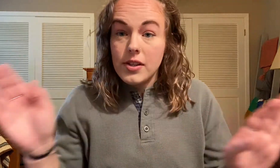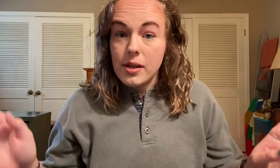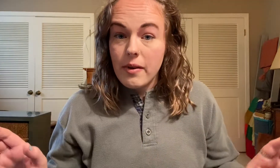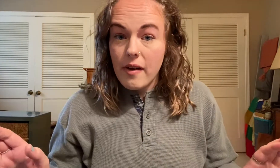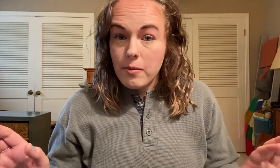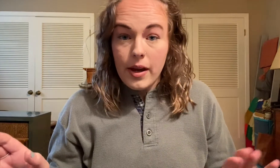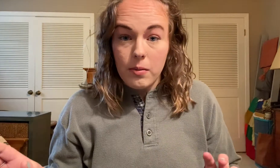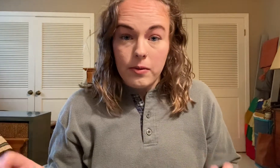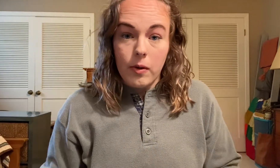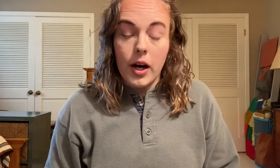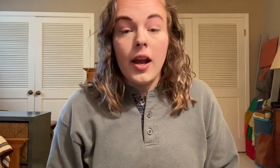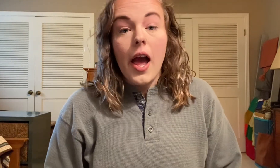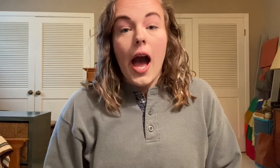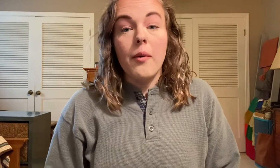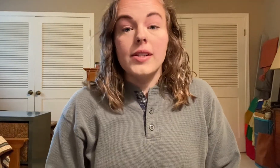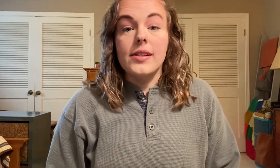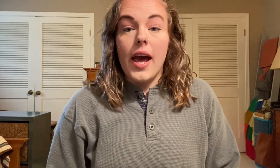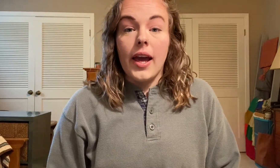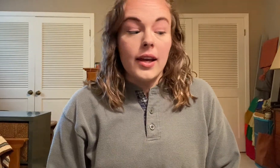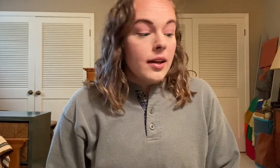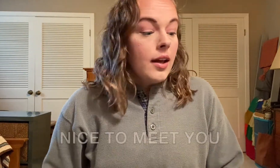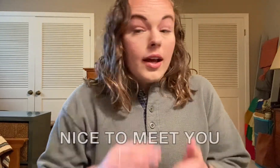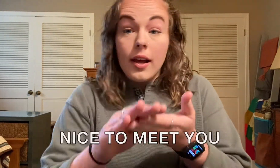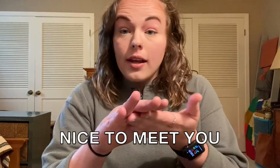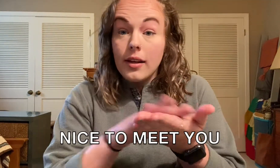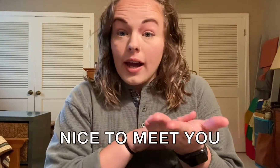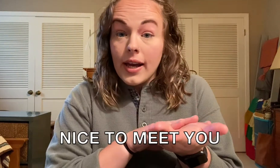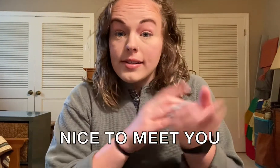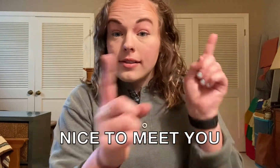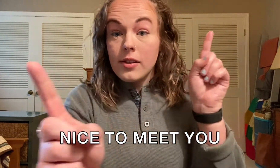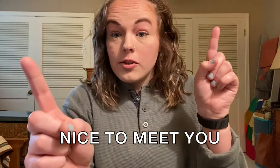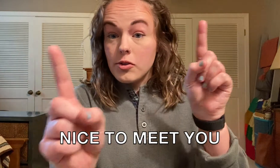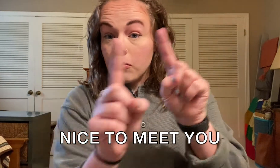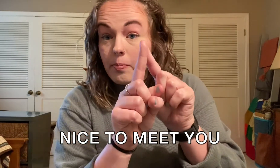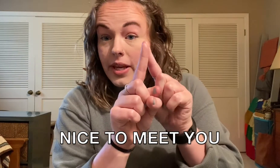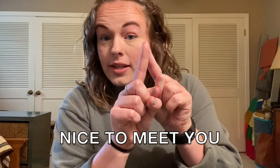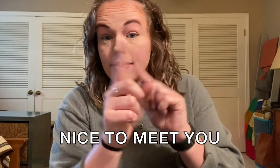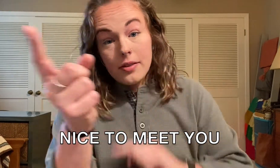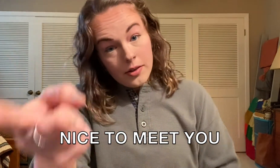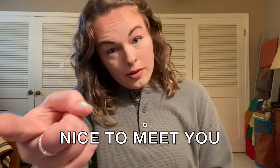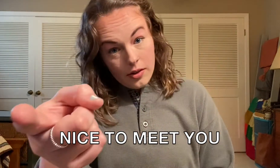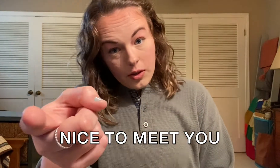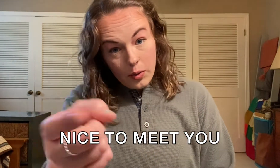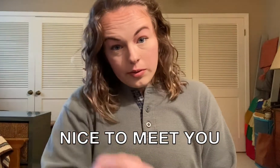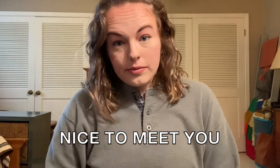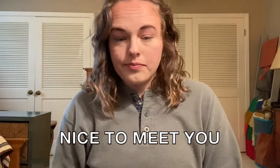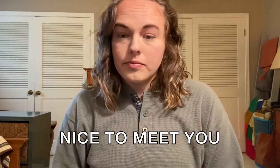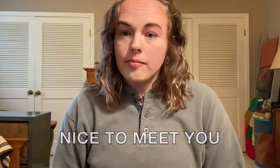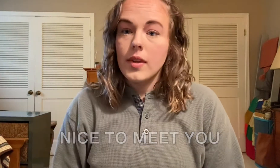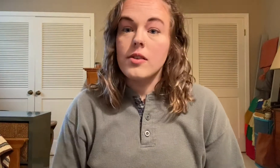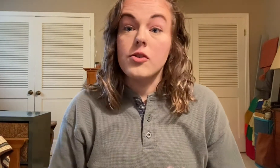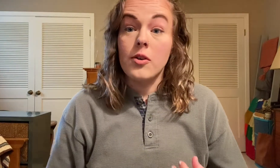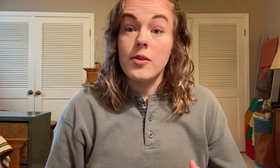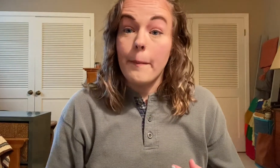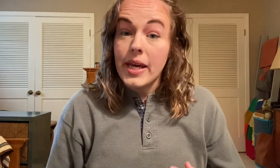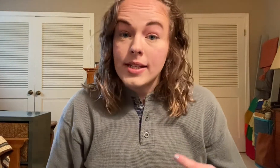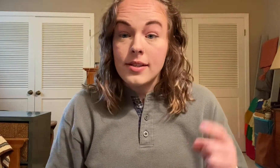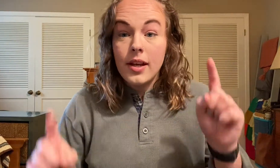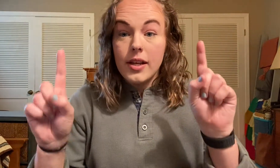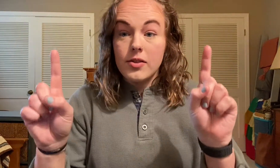time I've ever met you before, I would say nice to meet you. So to meet, so you